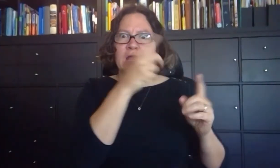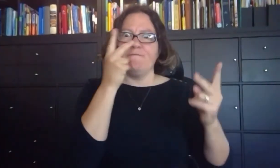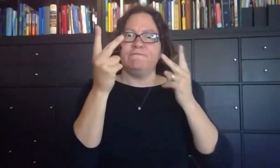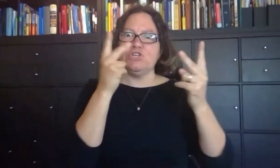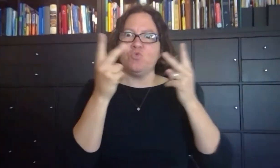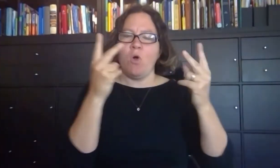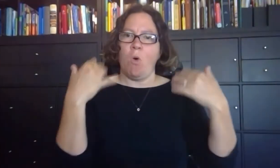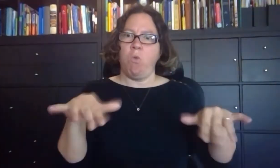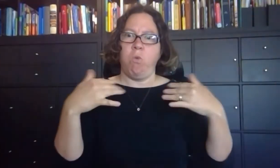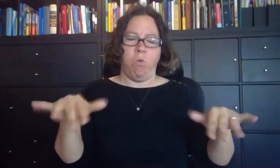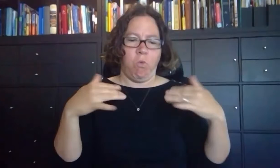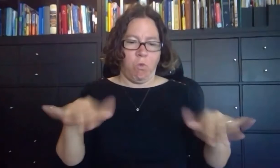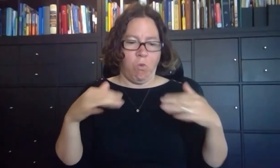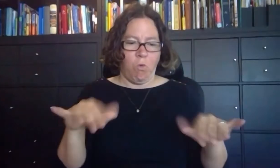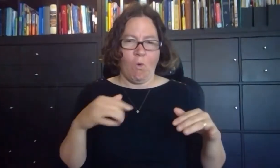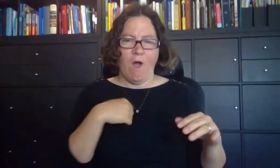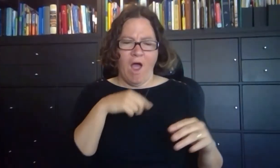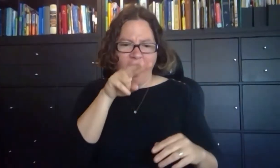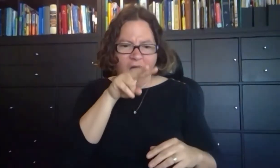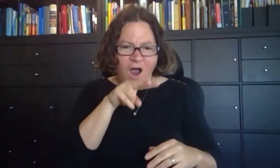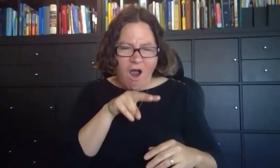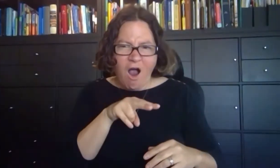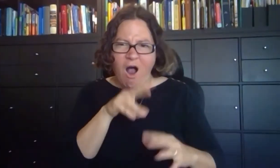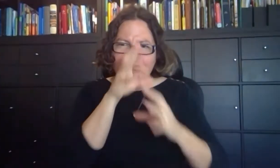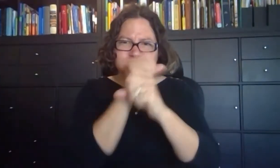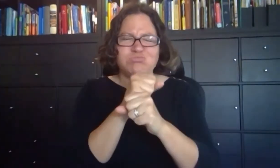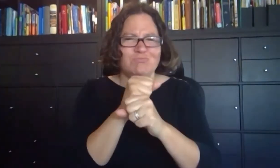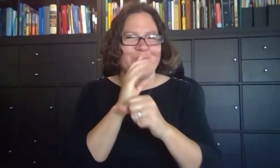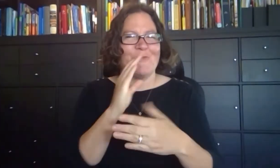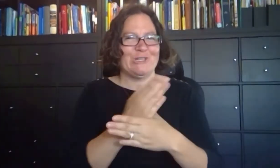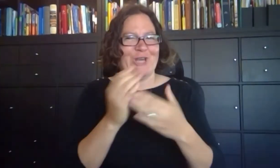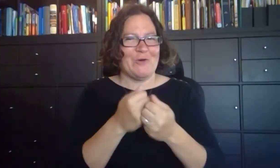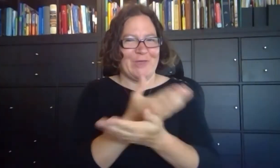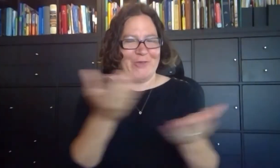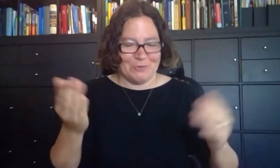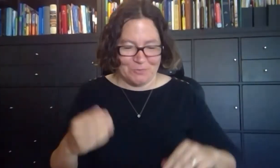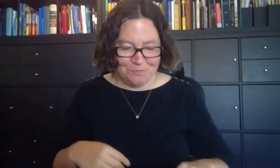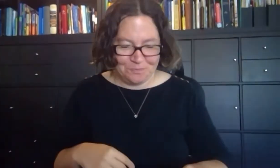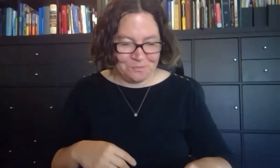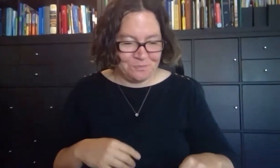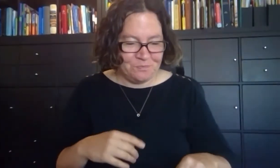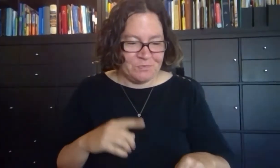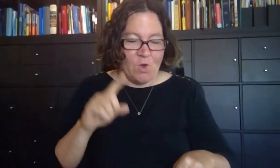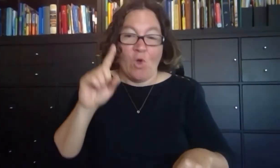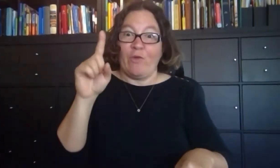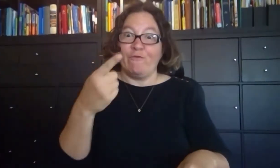past. Pastor Steve is a hearing pastor, and he is very visual, and he is